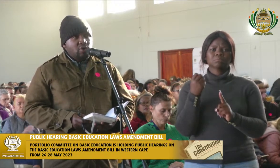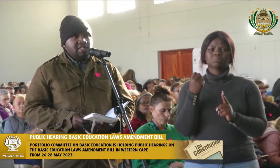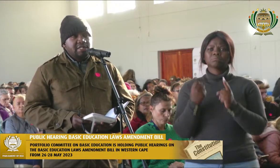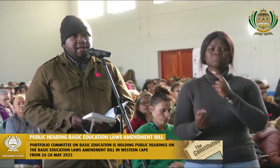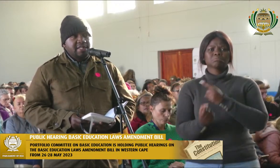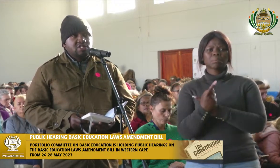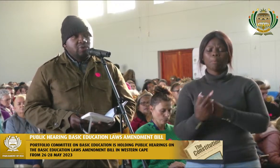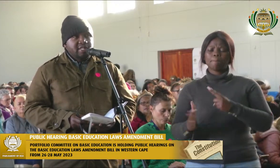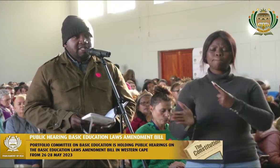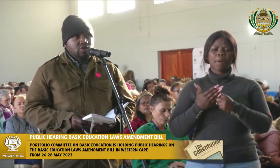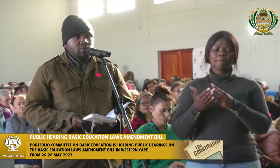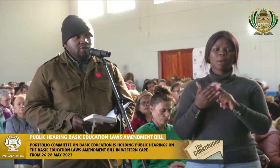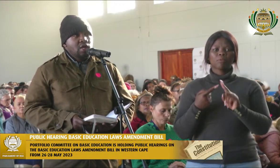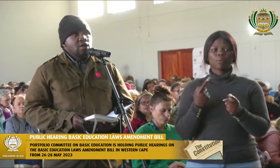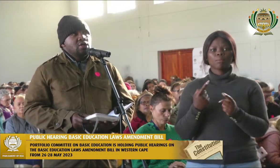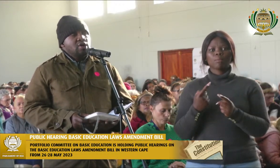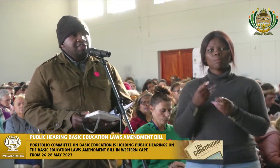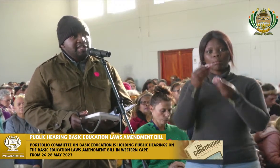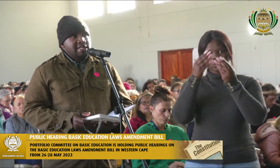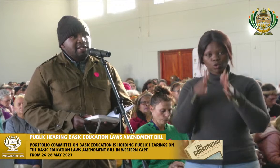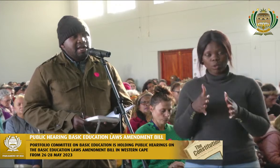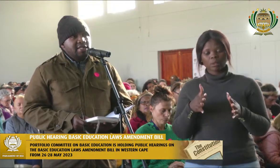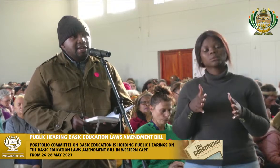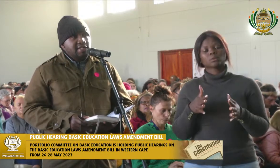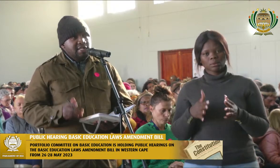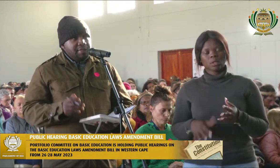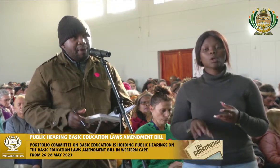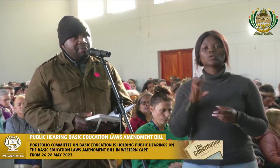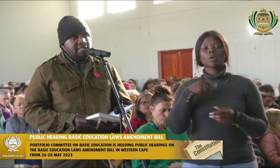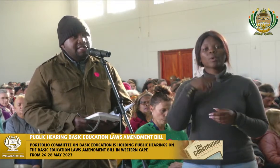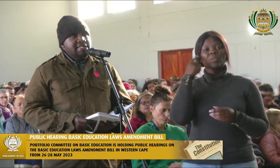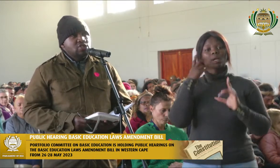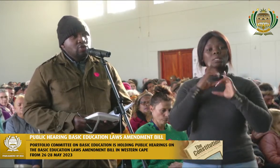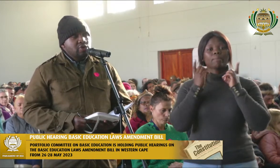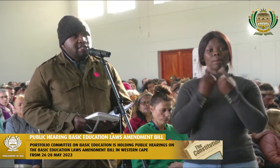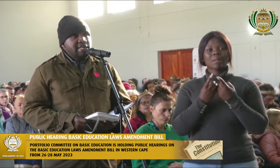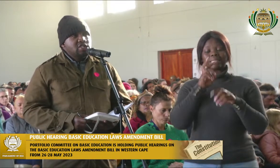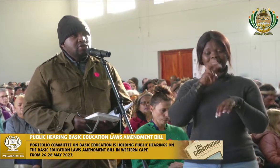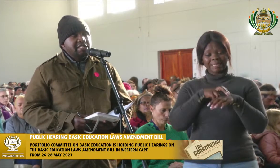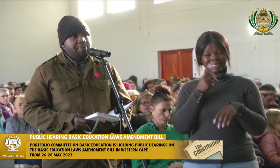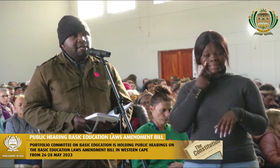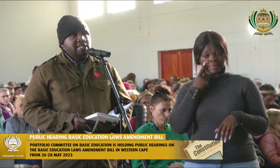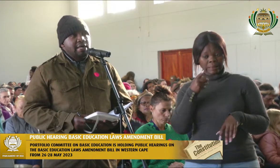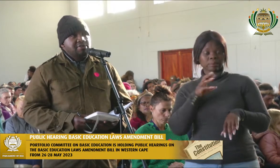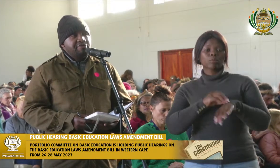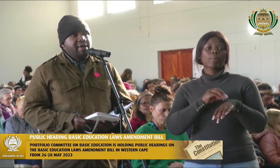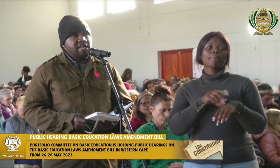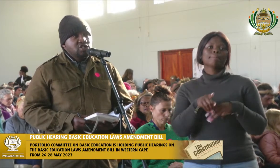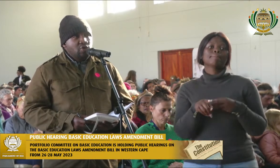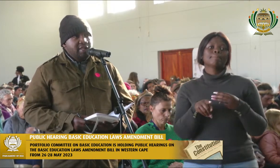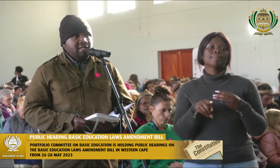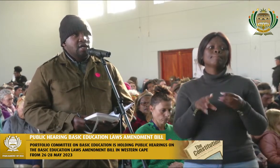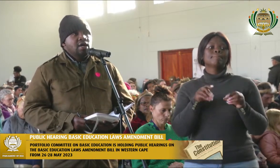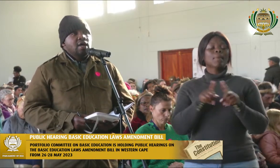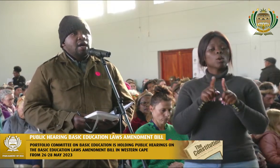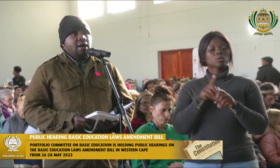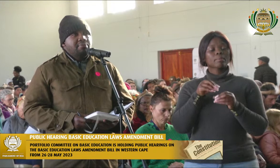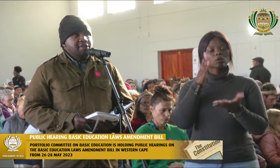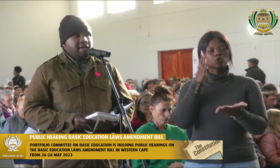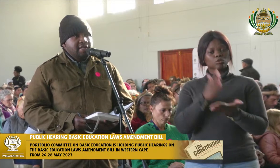physically assaulted by the students in schools. So I think that the department needs to look into deeply in terms of making sure